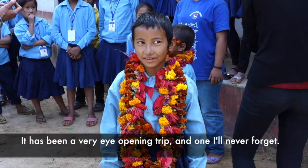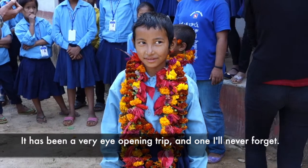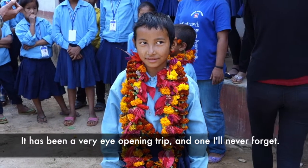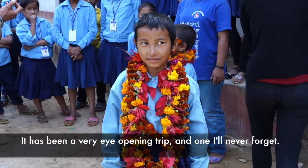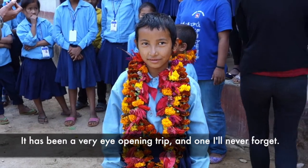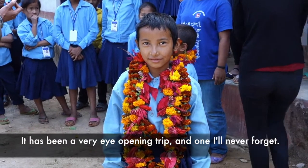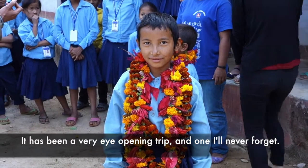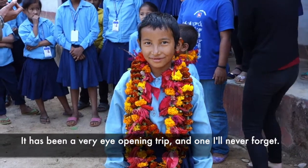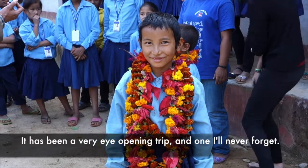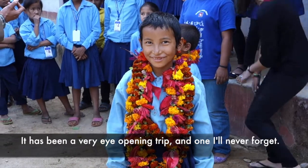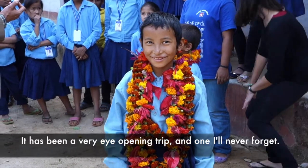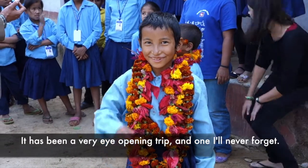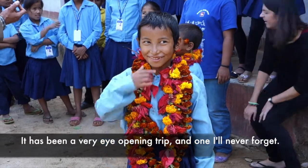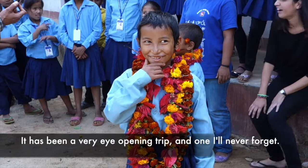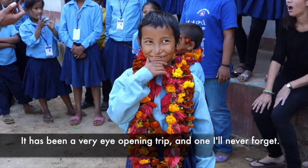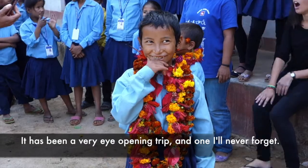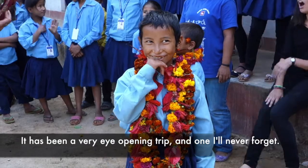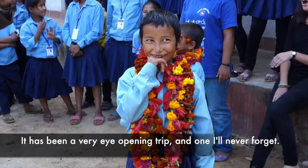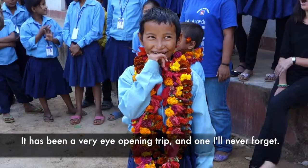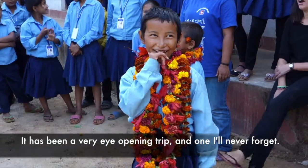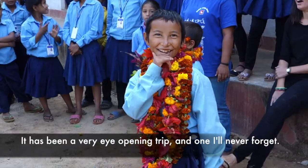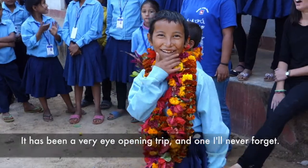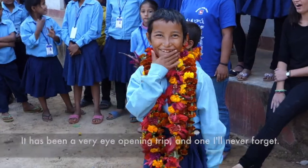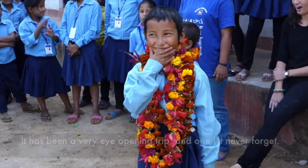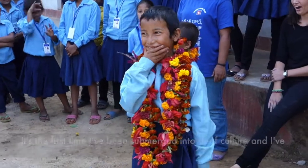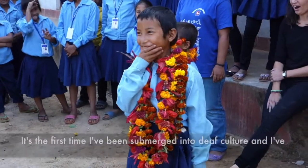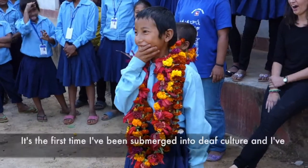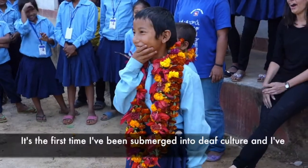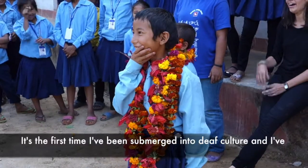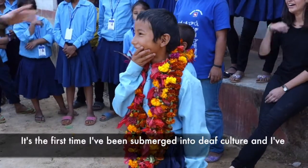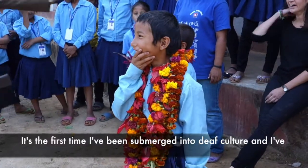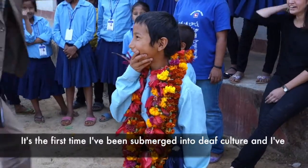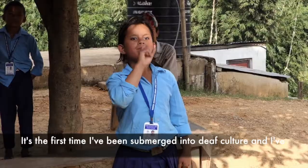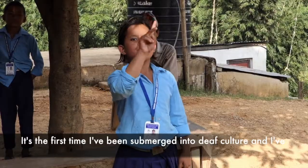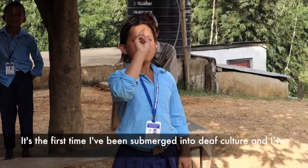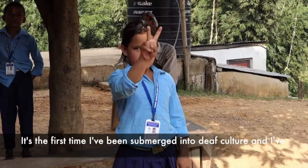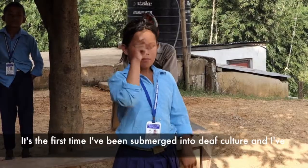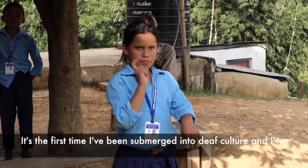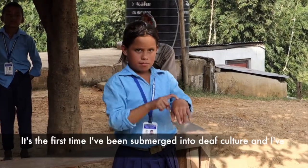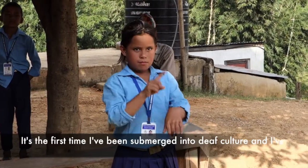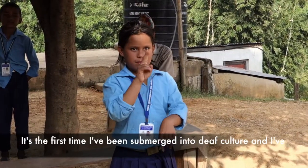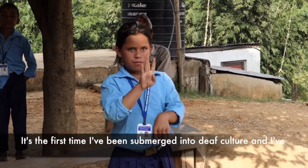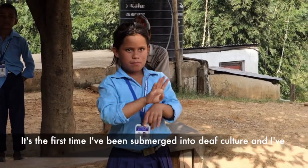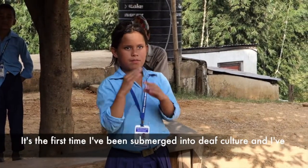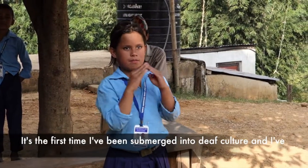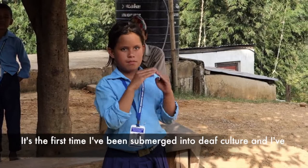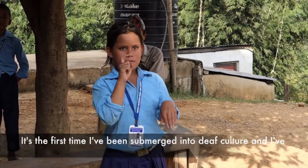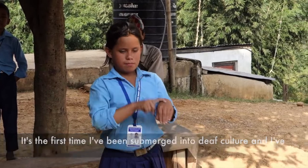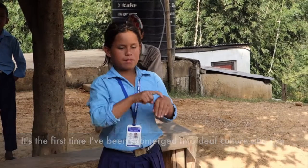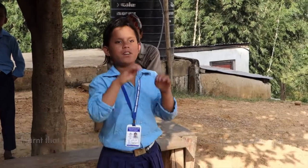It's been a very eye-opening trip and one that I'll never forget. It's the first time I've been submerged into deaf culture, and I've learnt